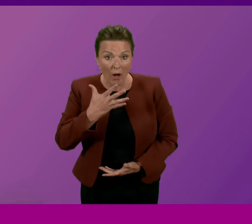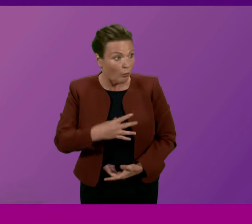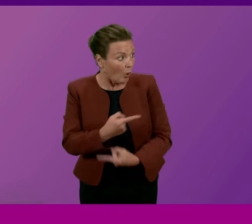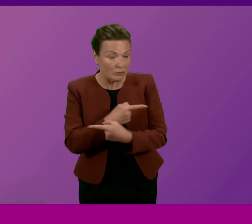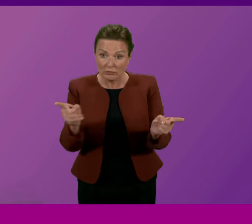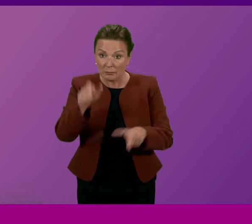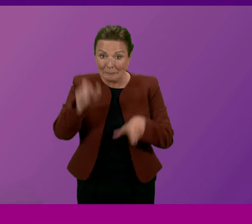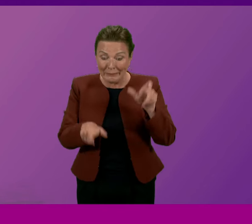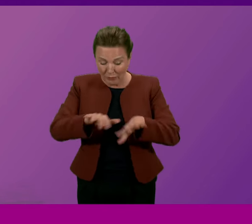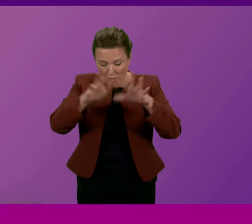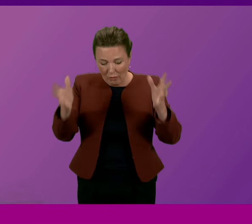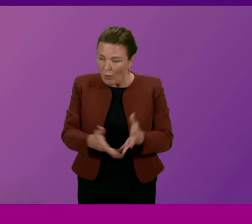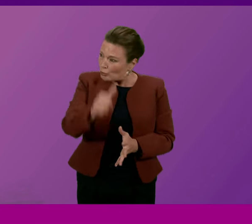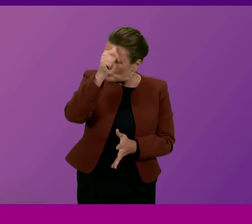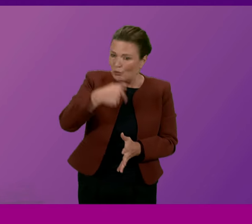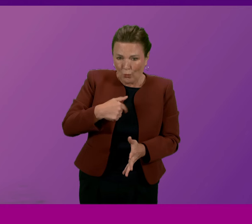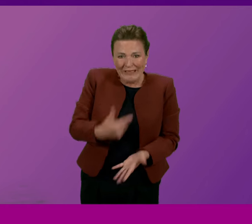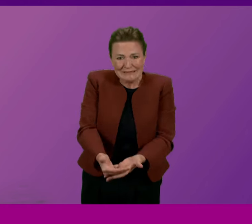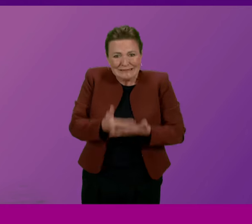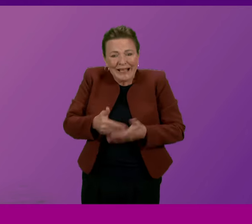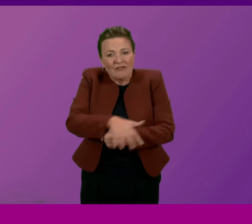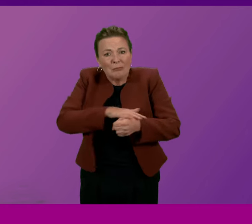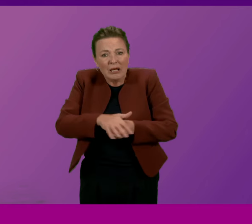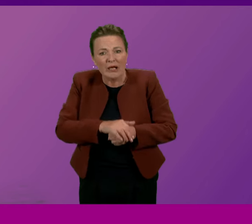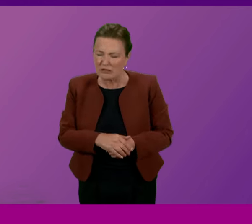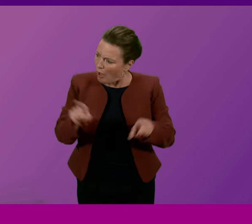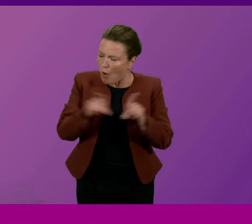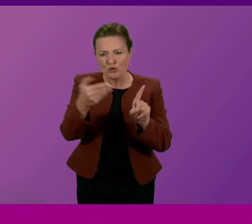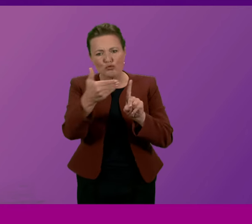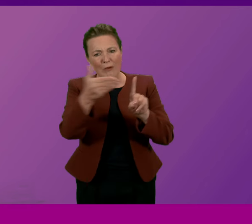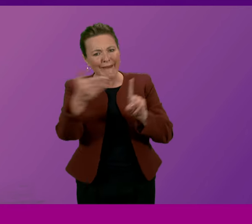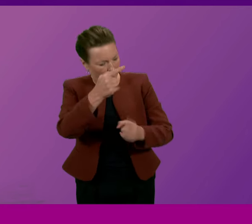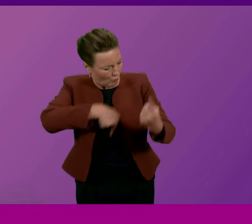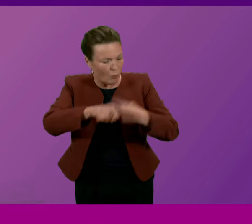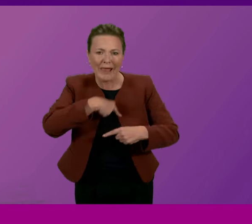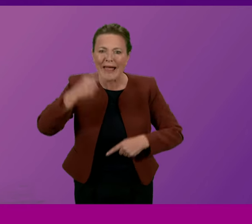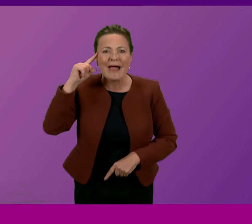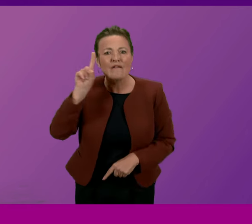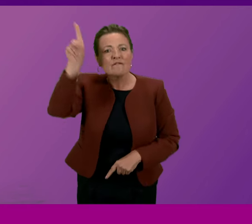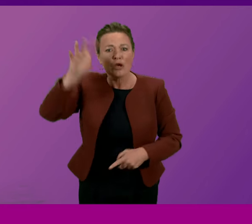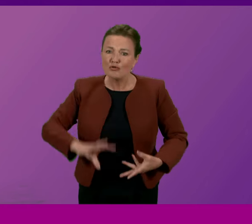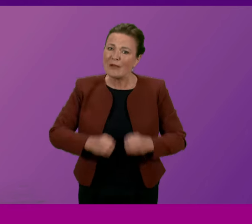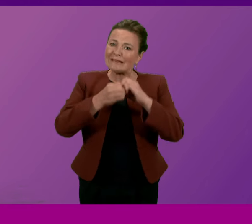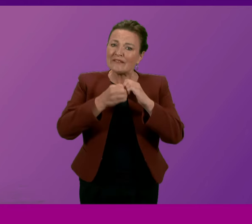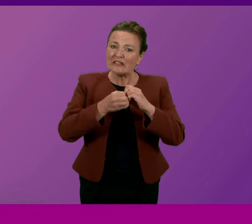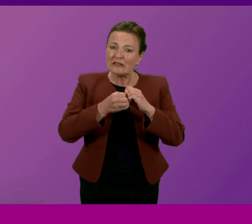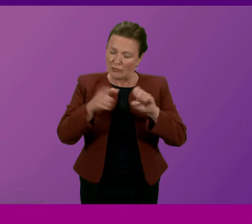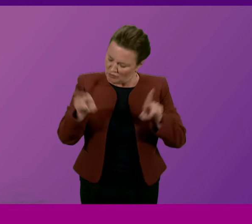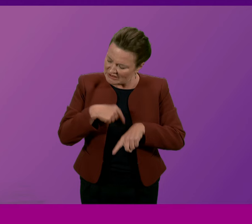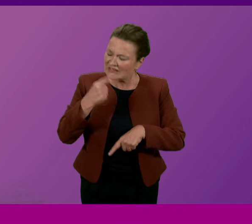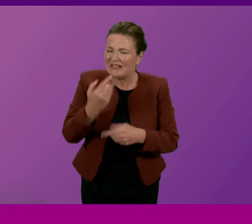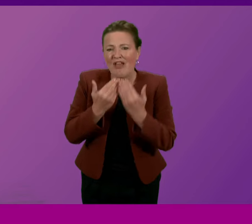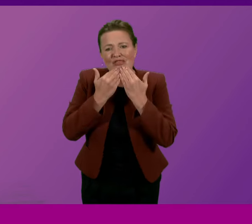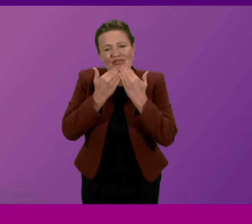the world, a wellspring of modern thought and creativity. We give thanks for this